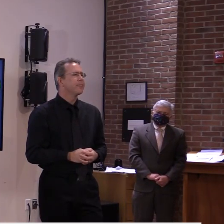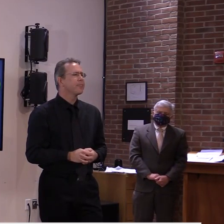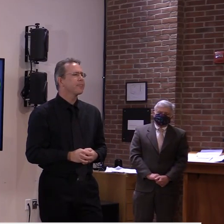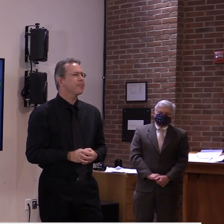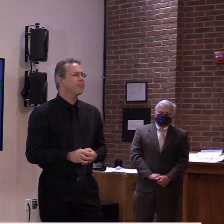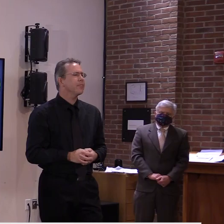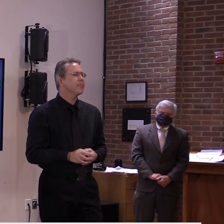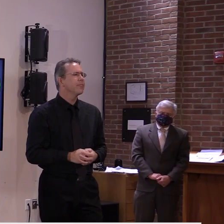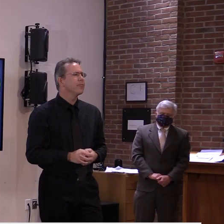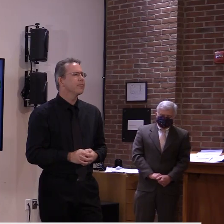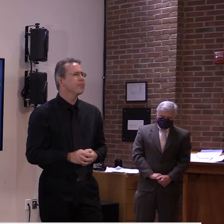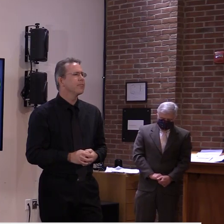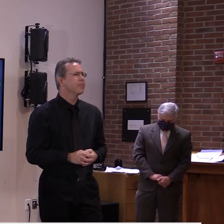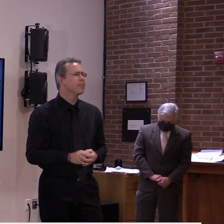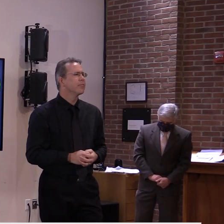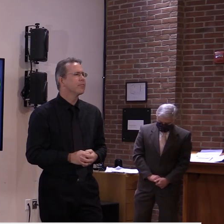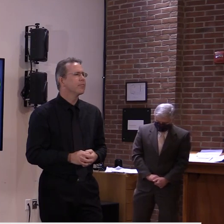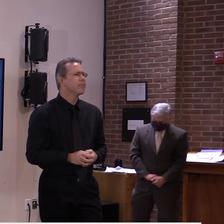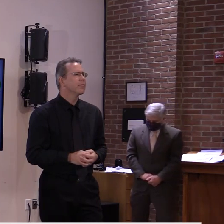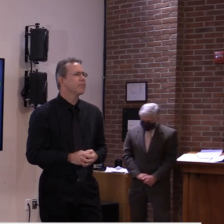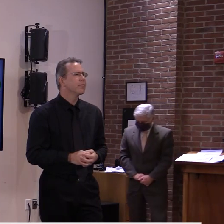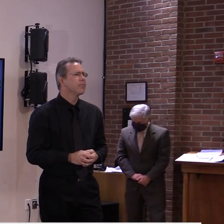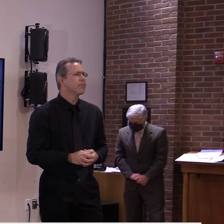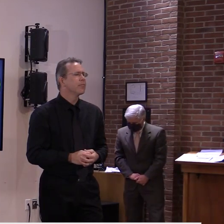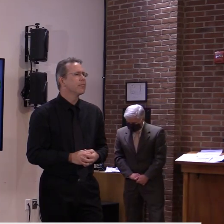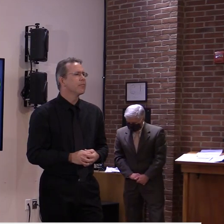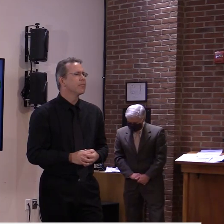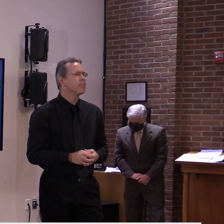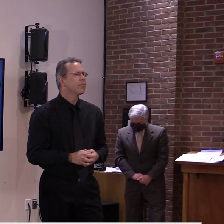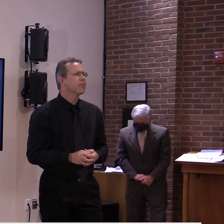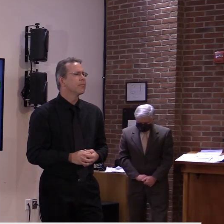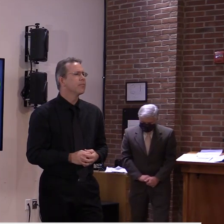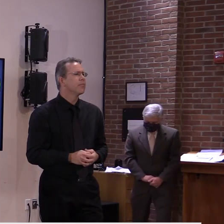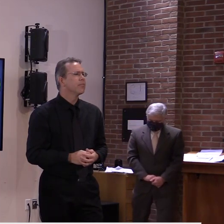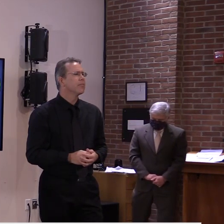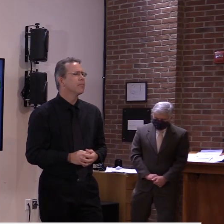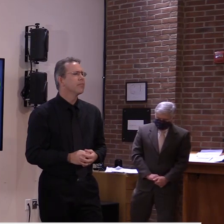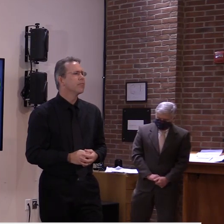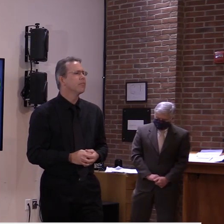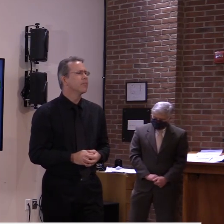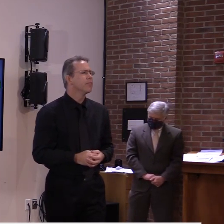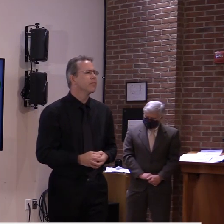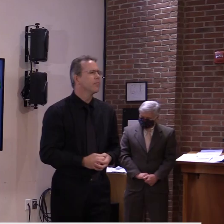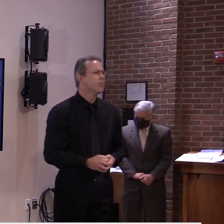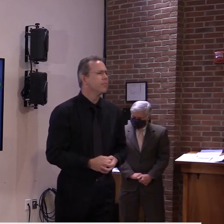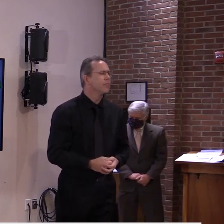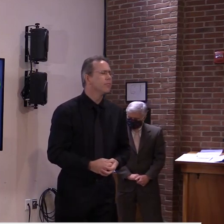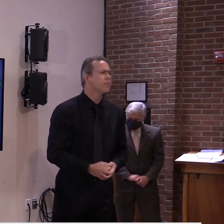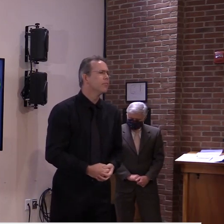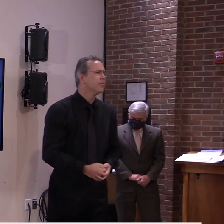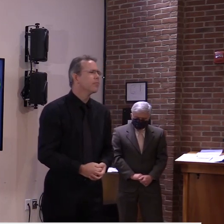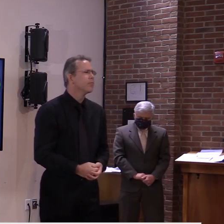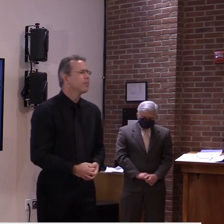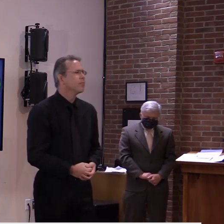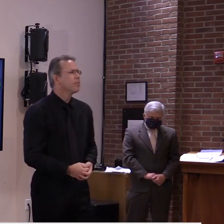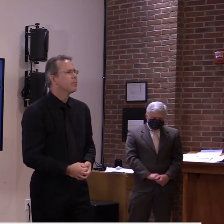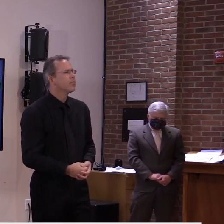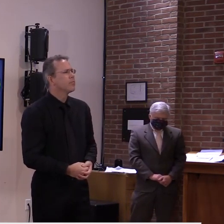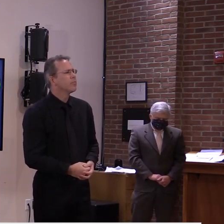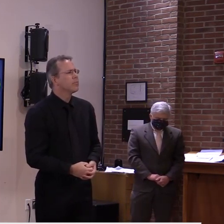just one question for the governor. I mean, you've been living this thing for 9+ months